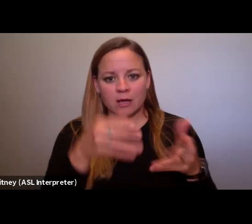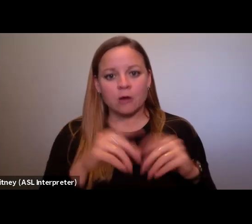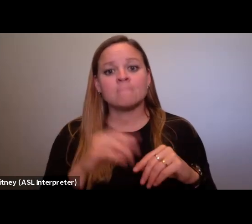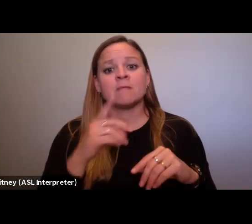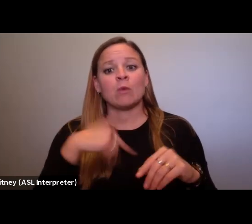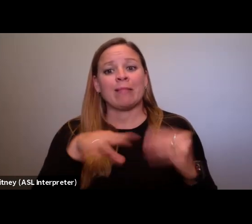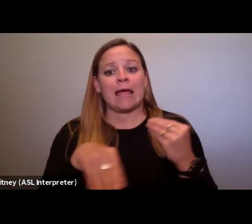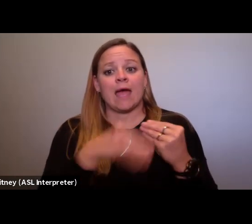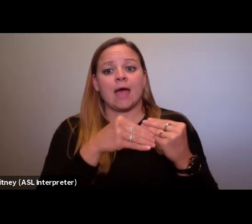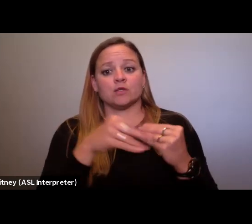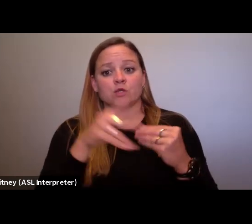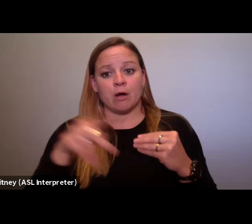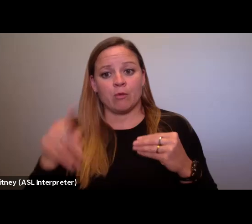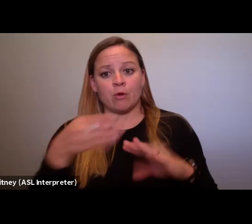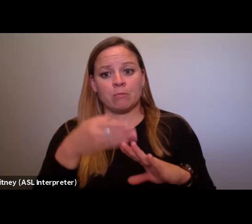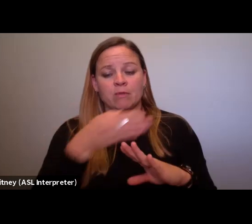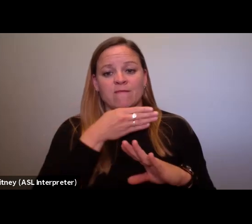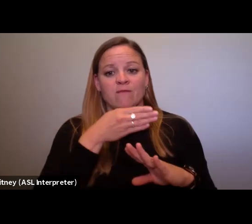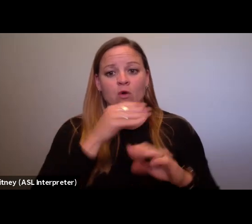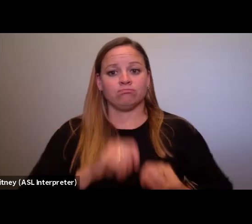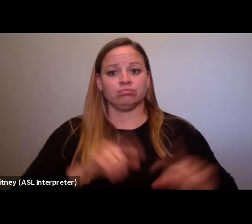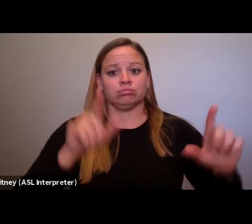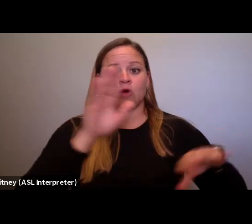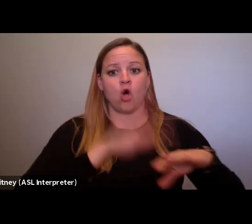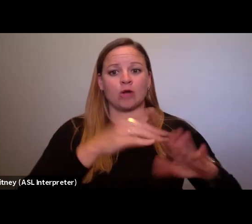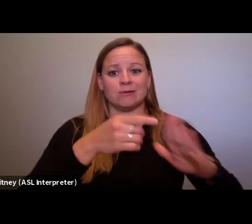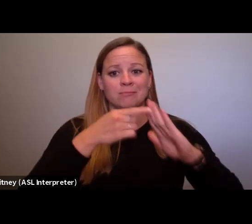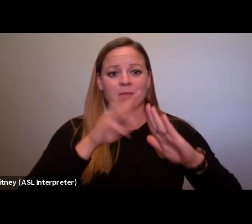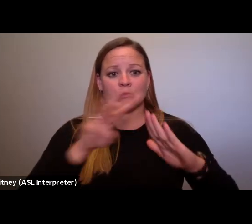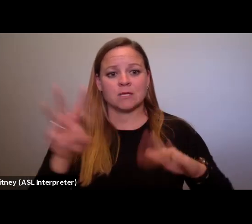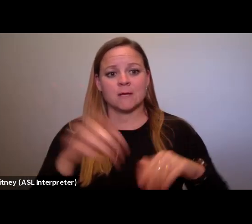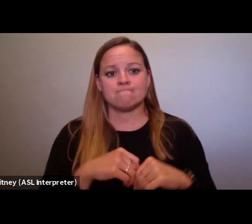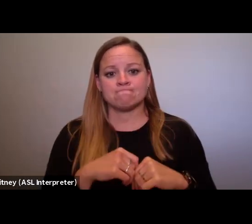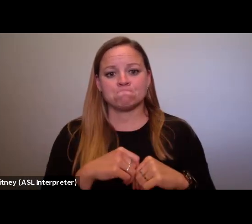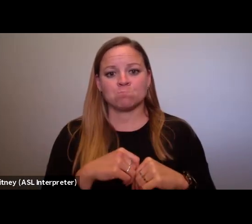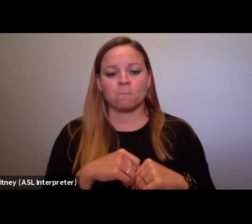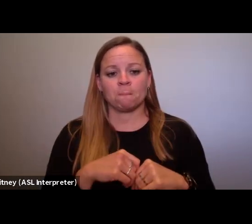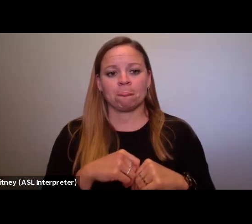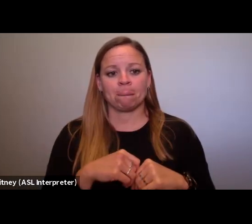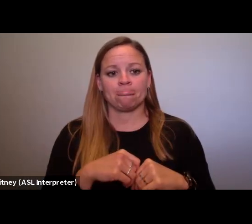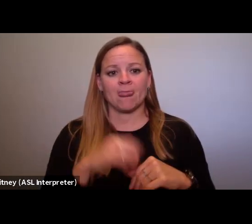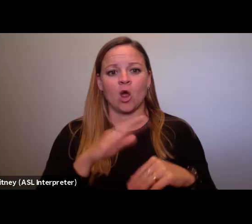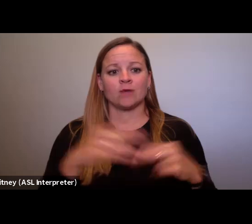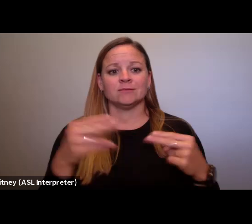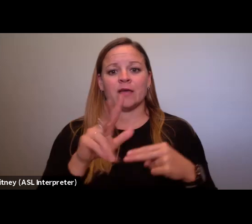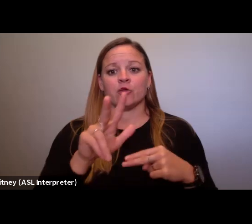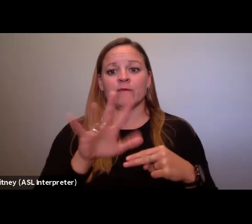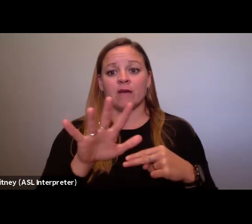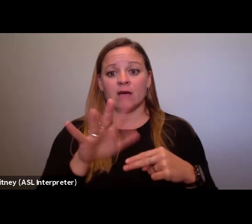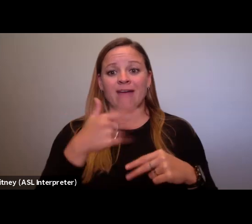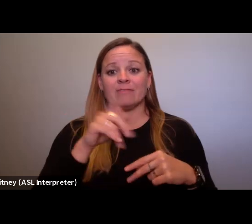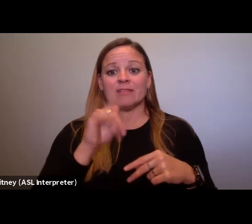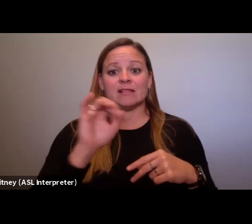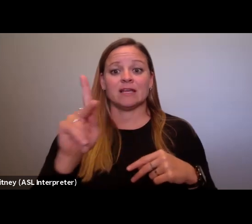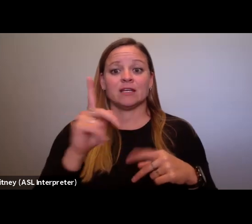will add that to the PowerPoint before it goes up on the on-demand webpage. Here on slide 35 is the link to